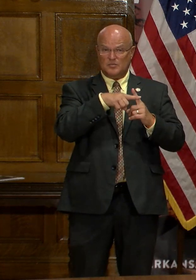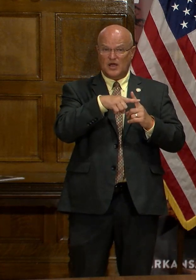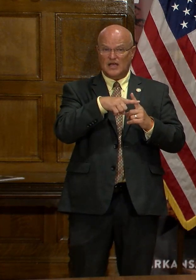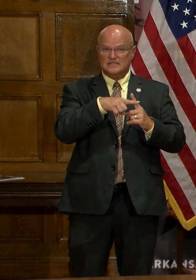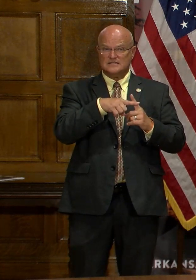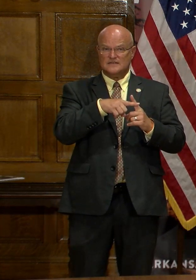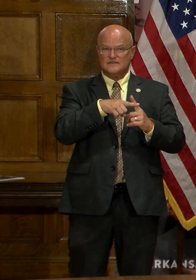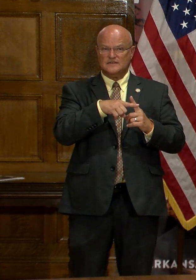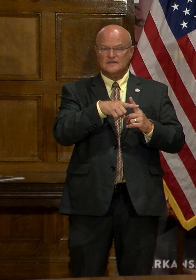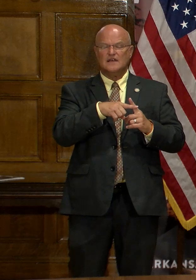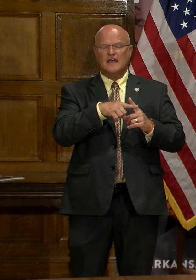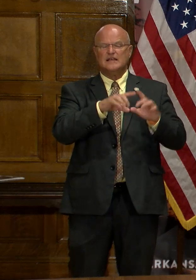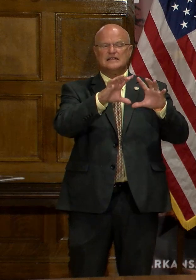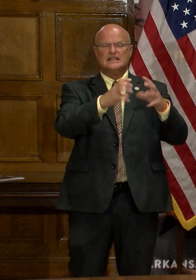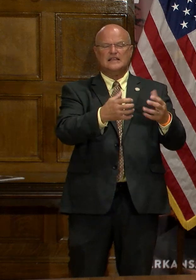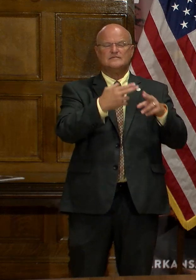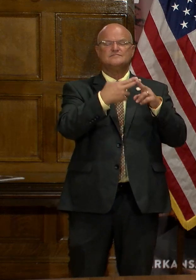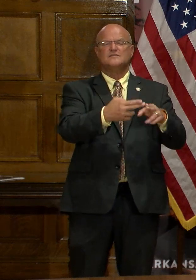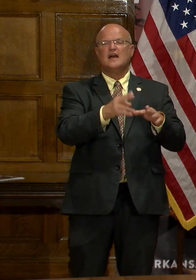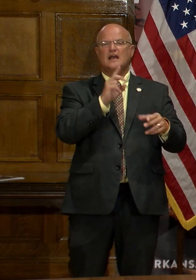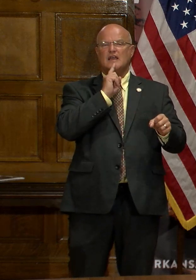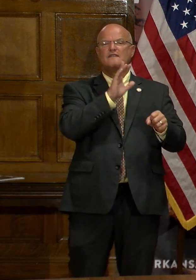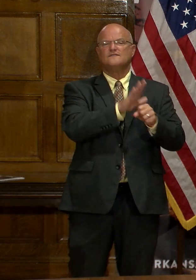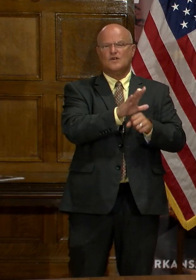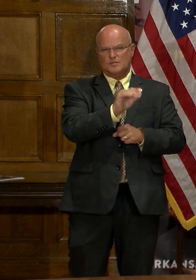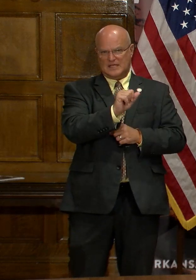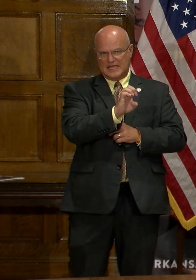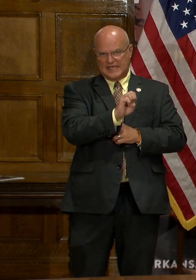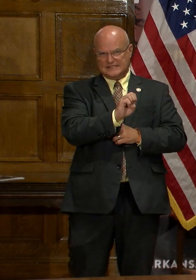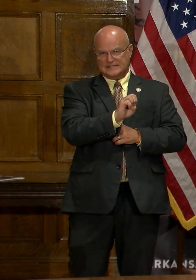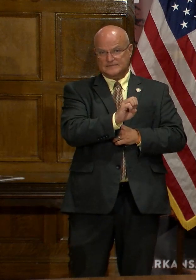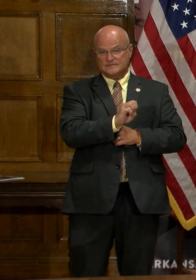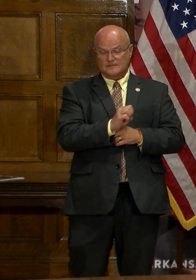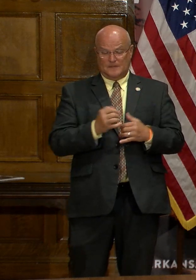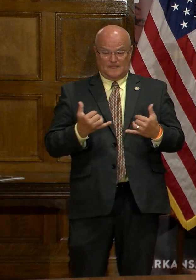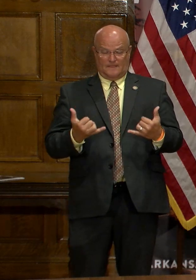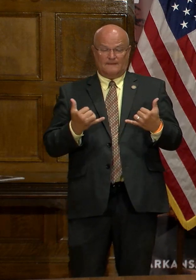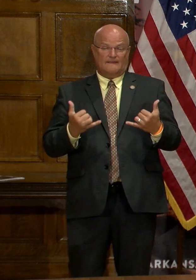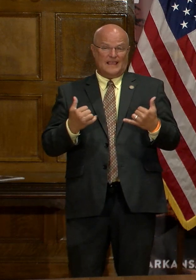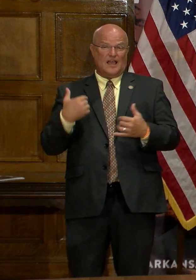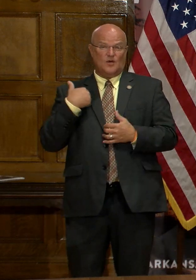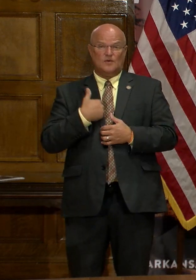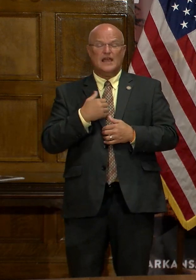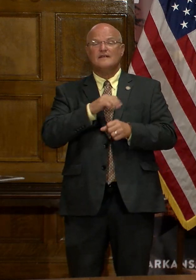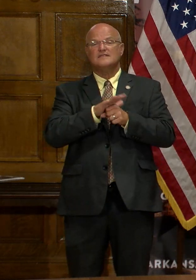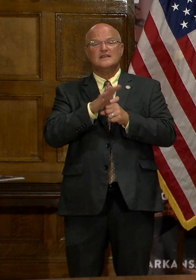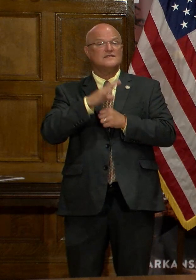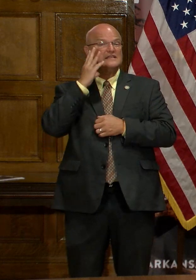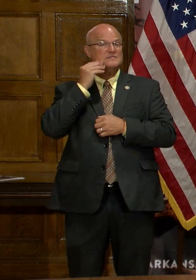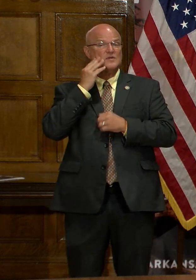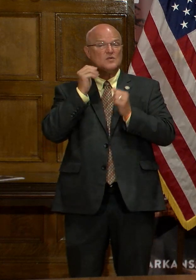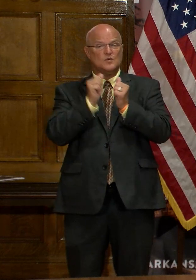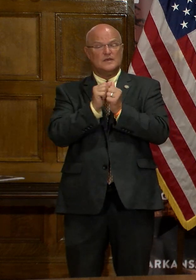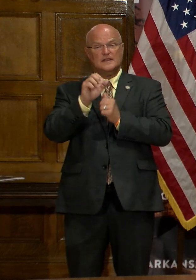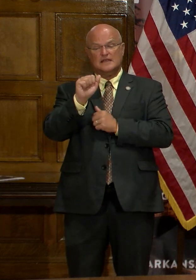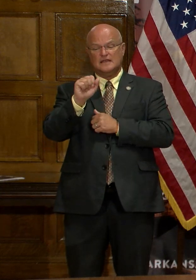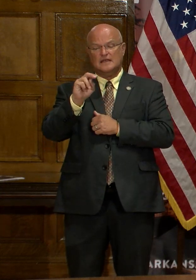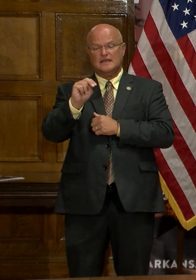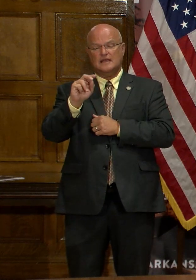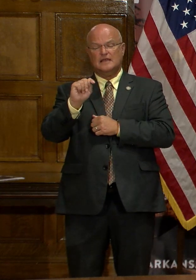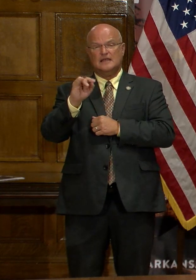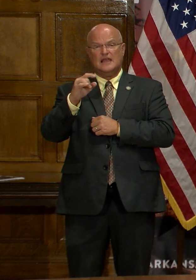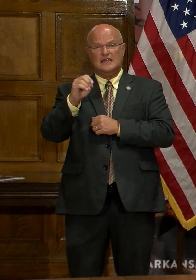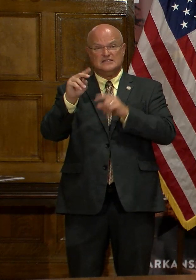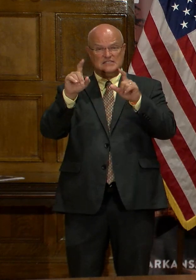then they would have been classified as a confirmed case. Nowadays, we have enough experience with the antigen tests to